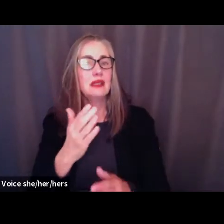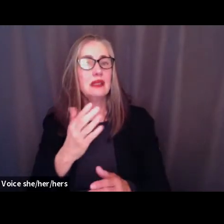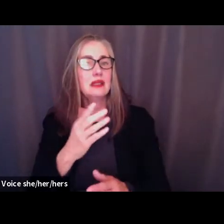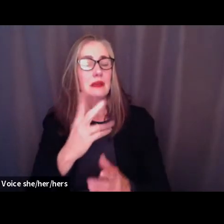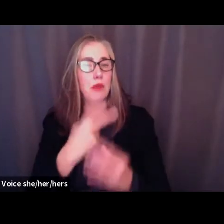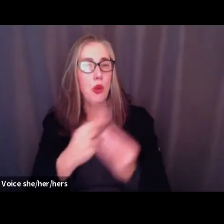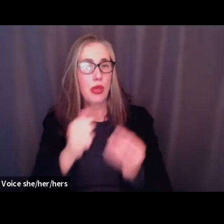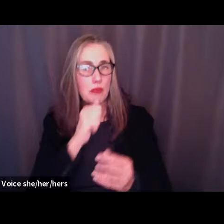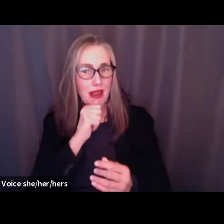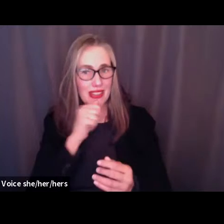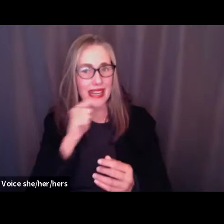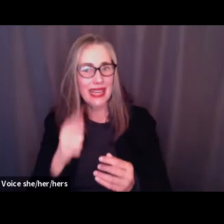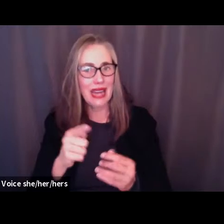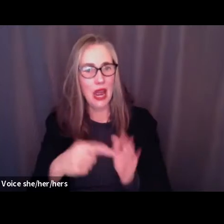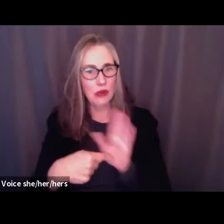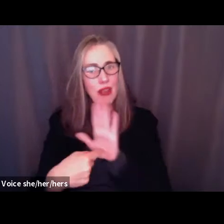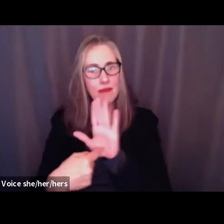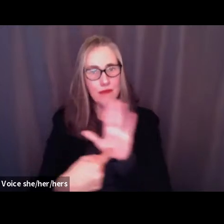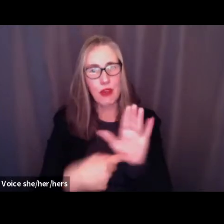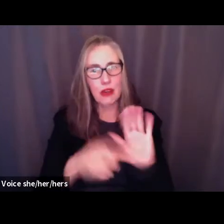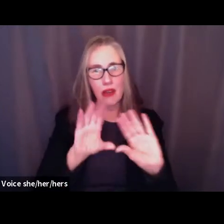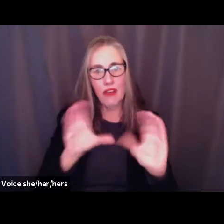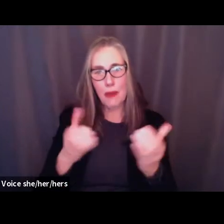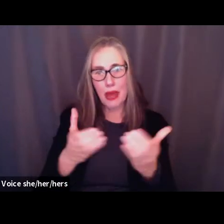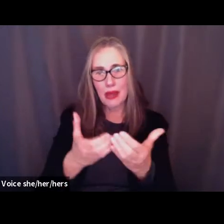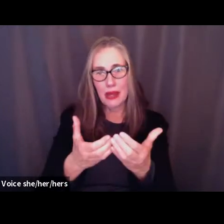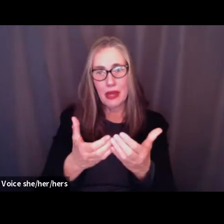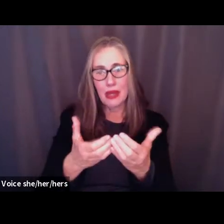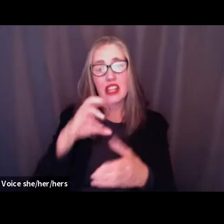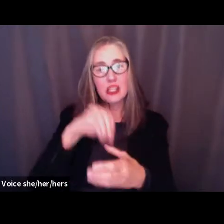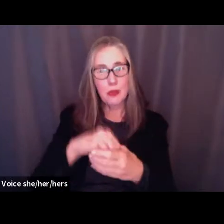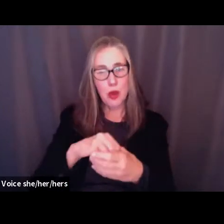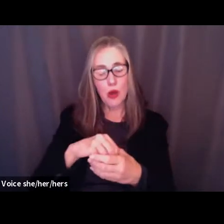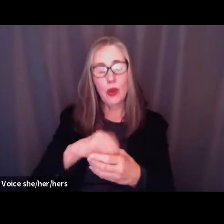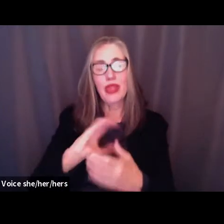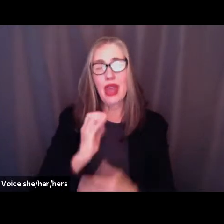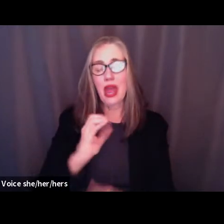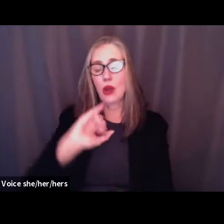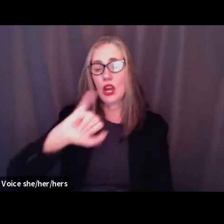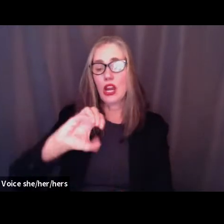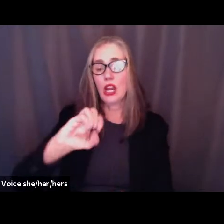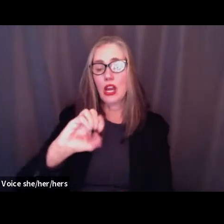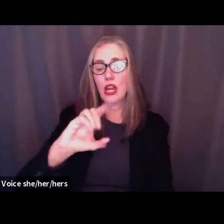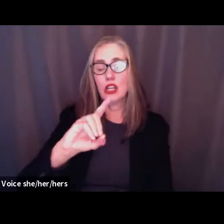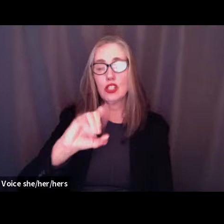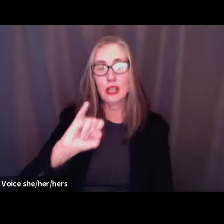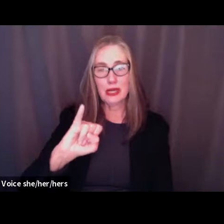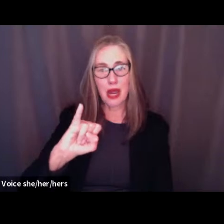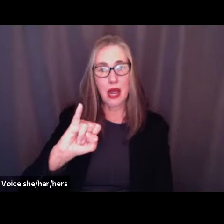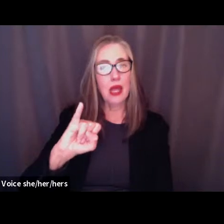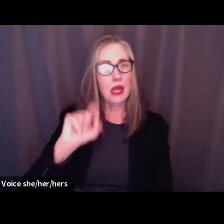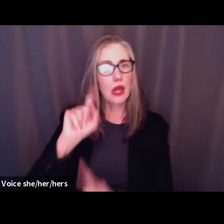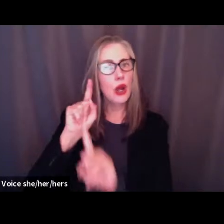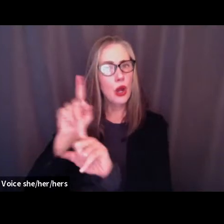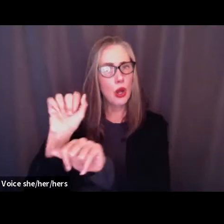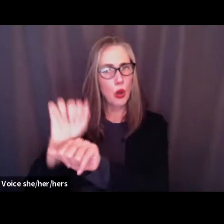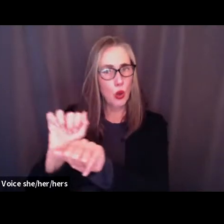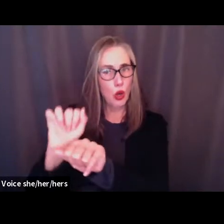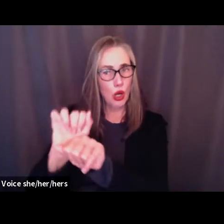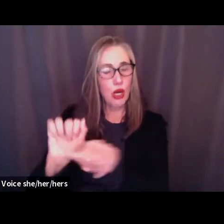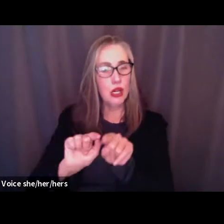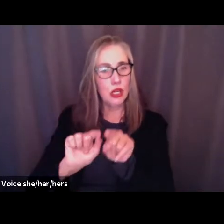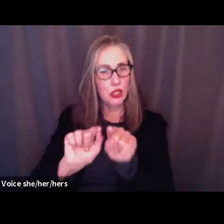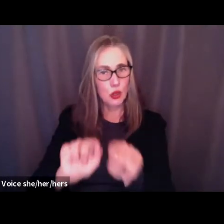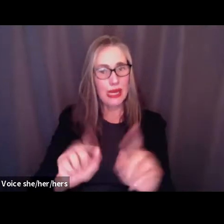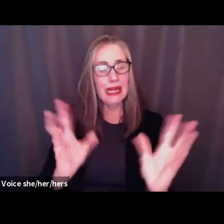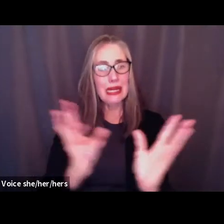a part of our JEDI work, both, I'm assuming, within this committee's meetings work,